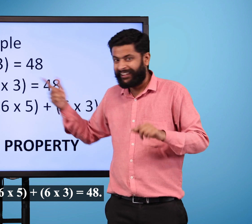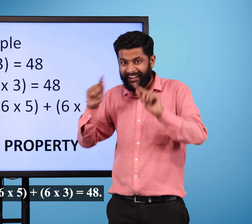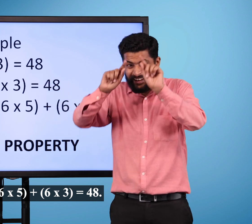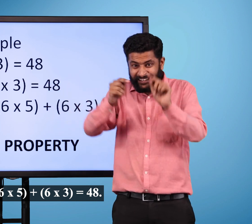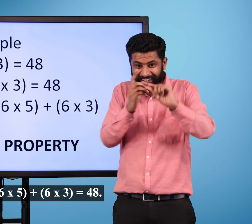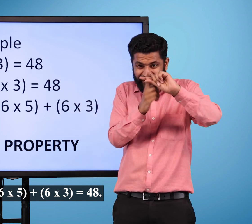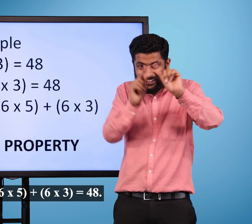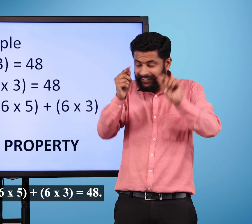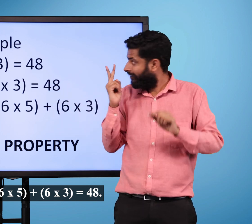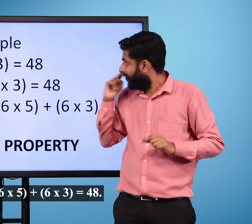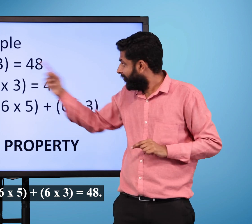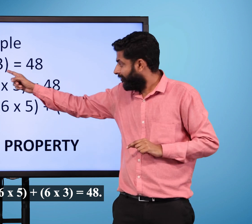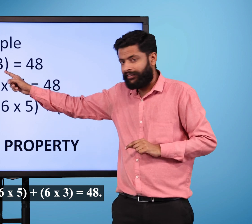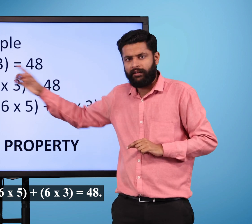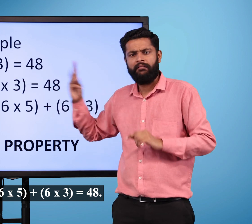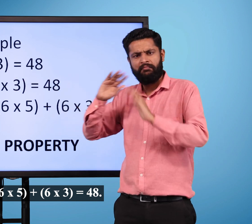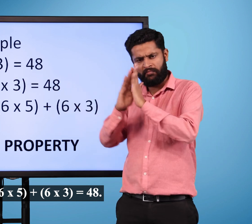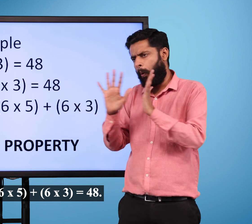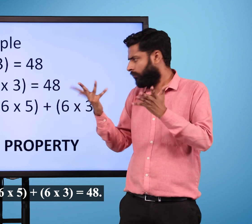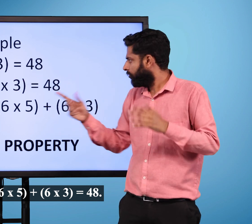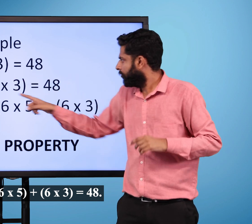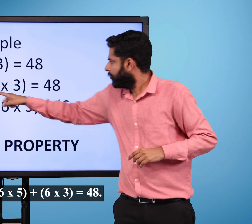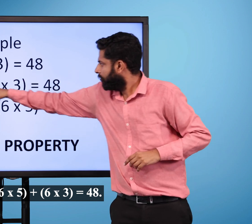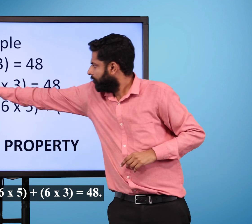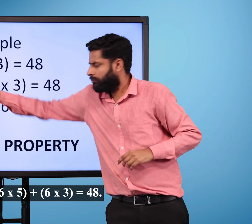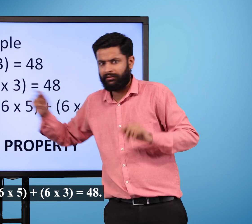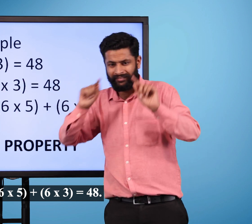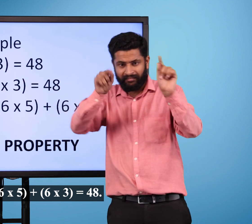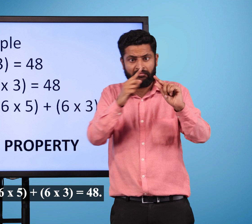5 plus 6 into 3 is equal to 48.